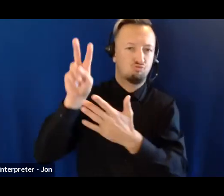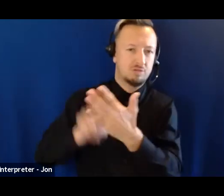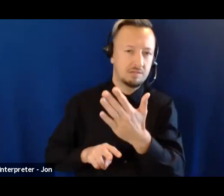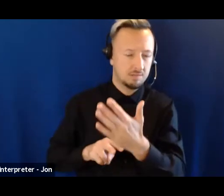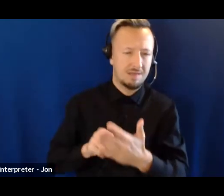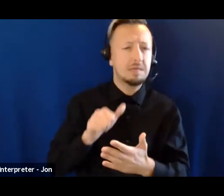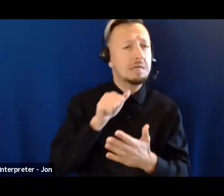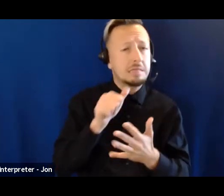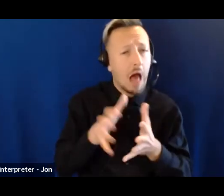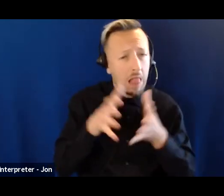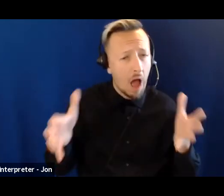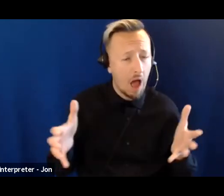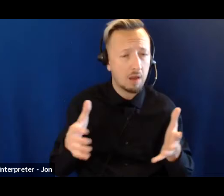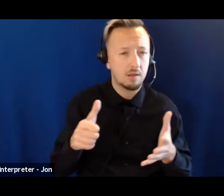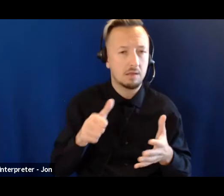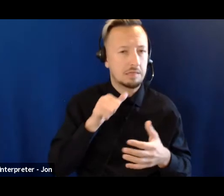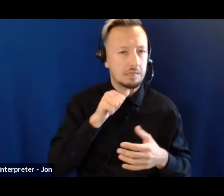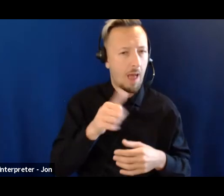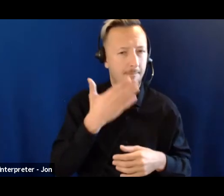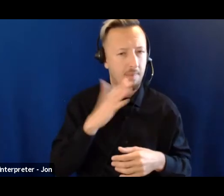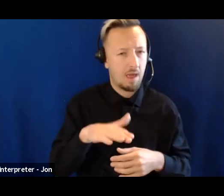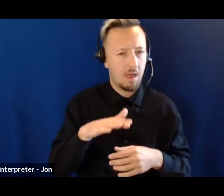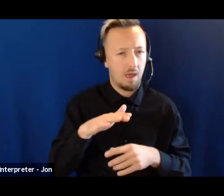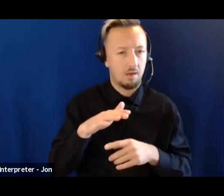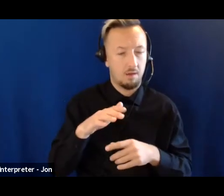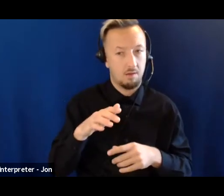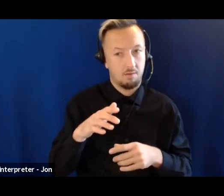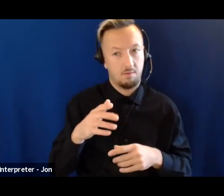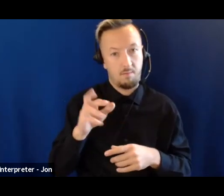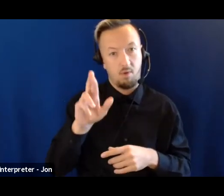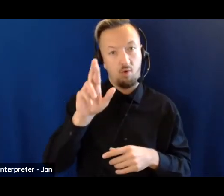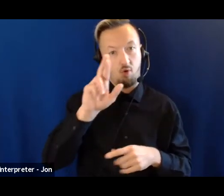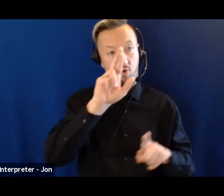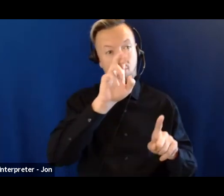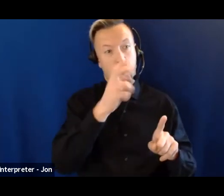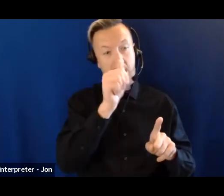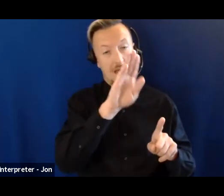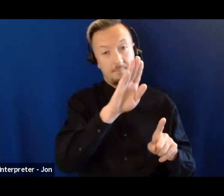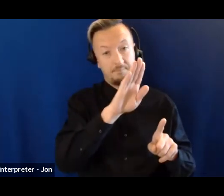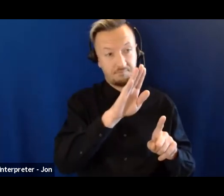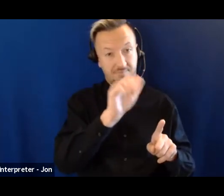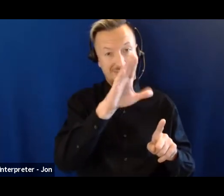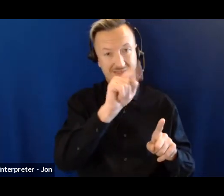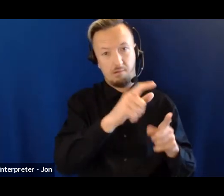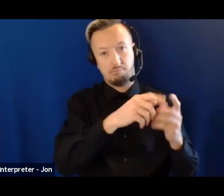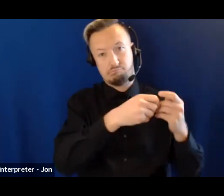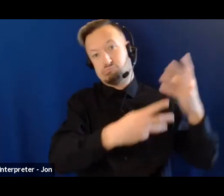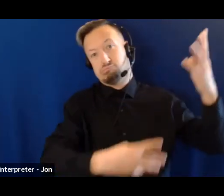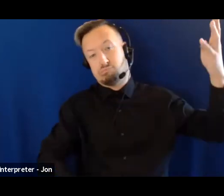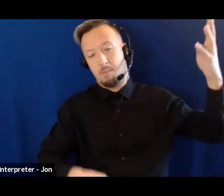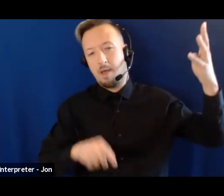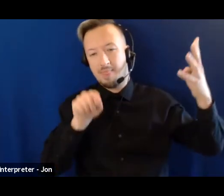of information. It really truly isn't for this big, huge, long Rehab Act. This Section 705 it's really not that